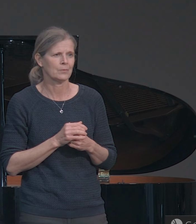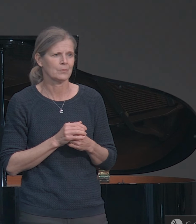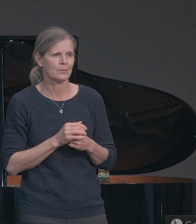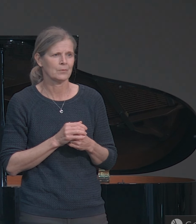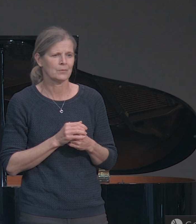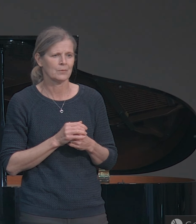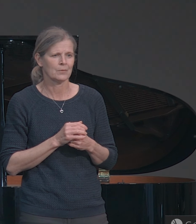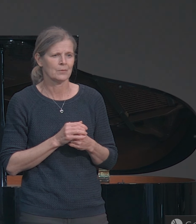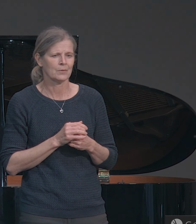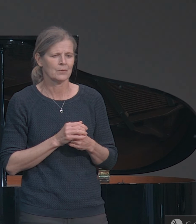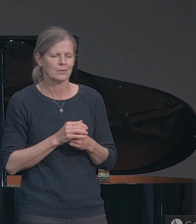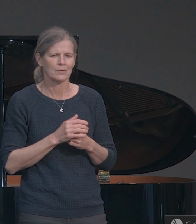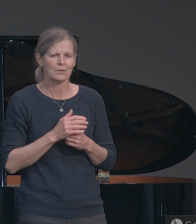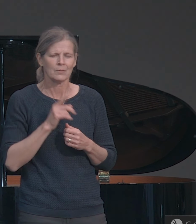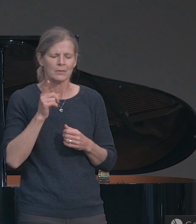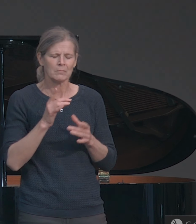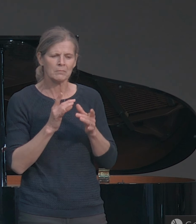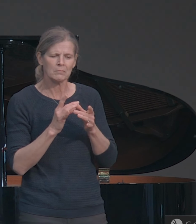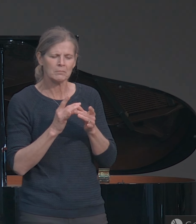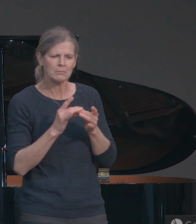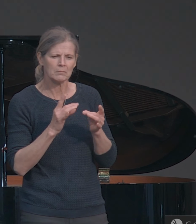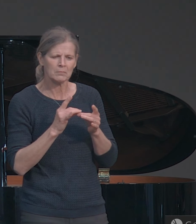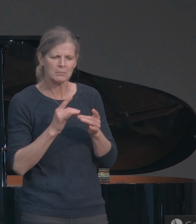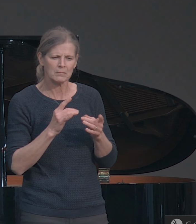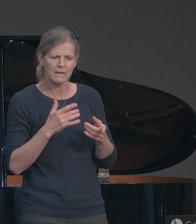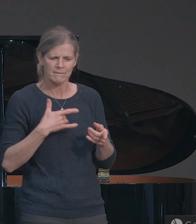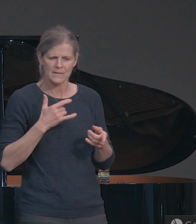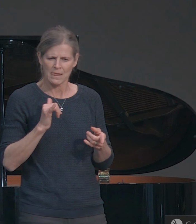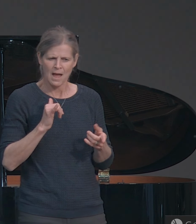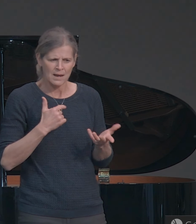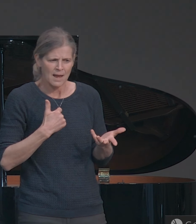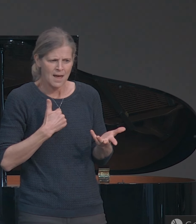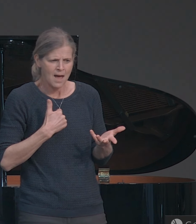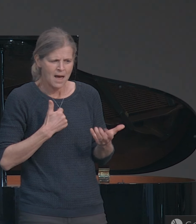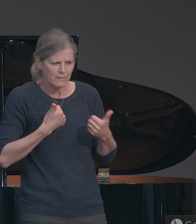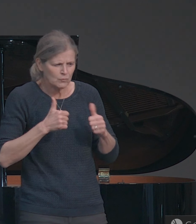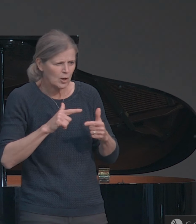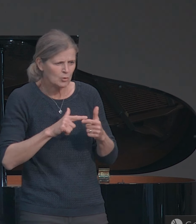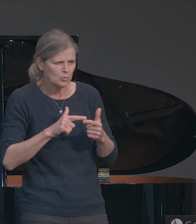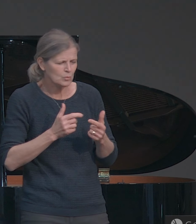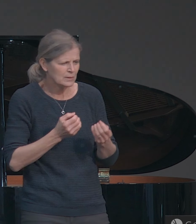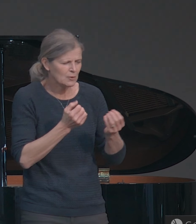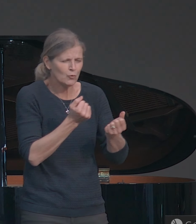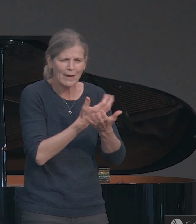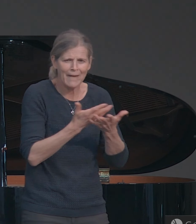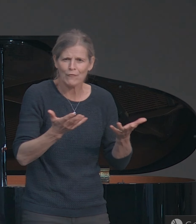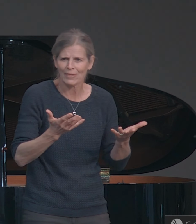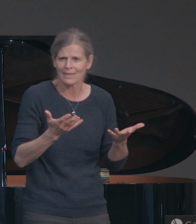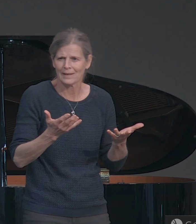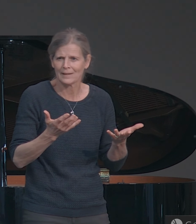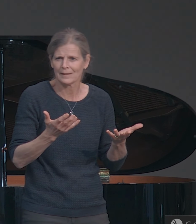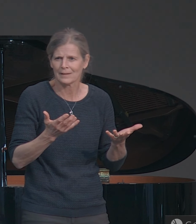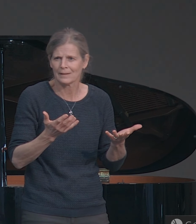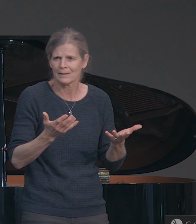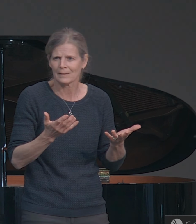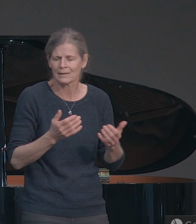You hear the words behind it. I feel like I've tried to give everything here.